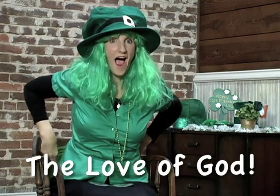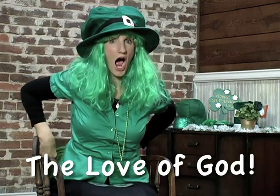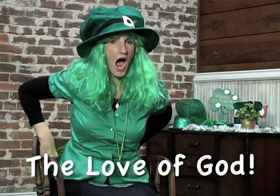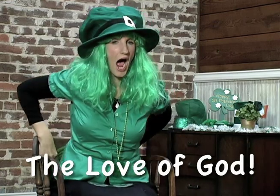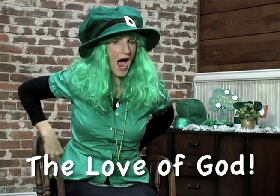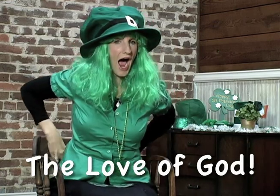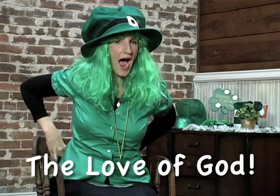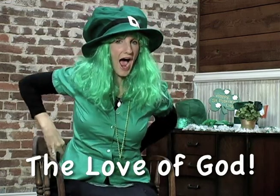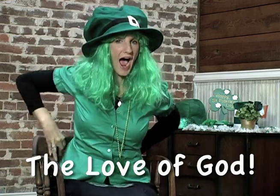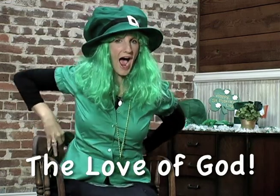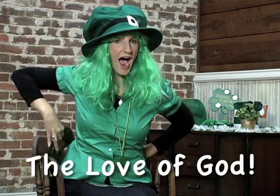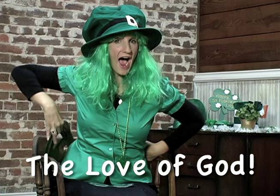Ahaha!